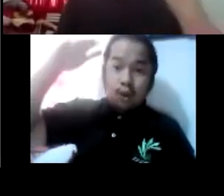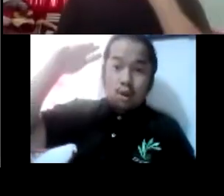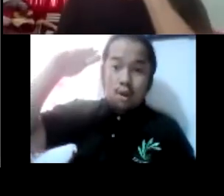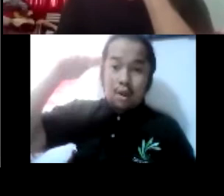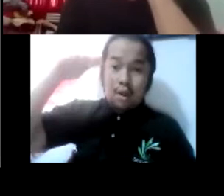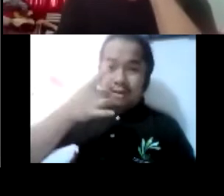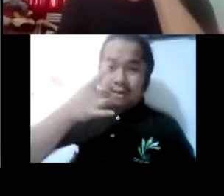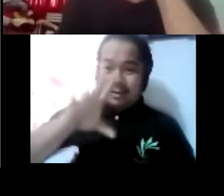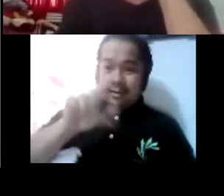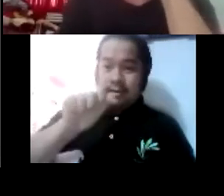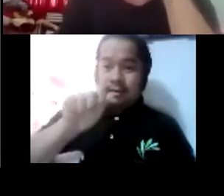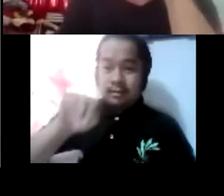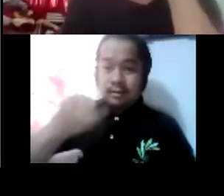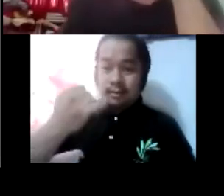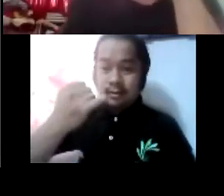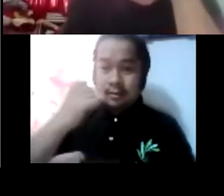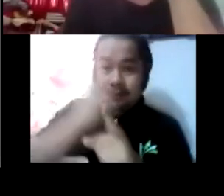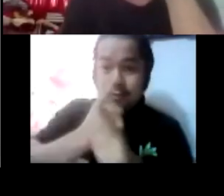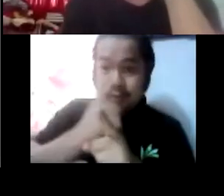Just to clarify,